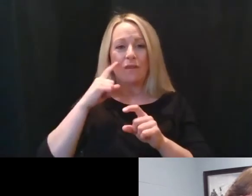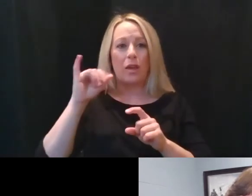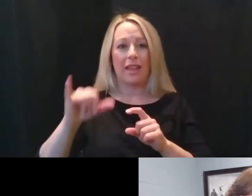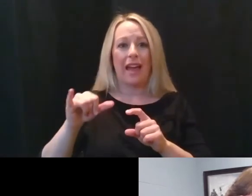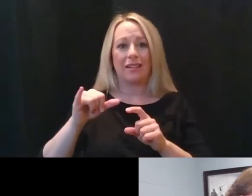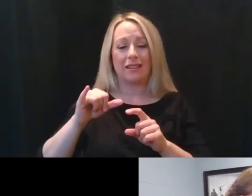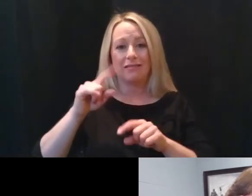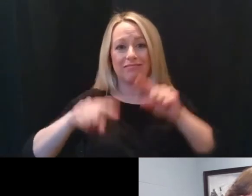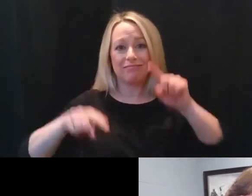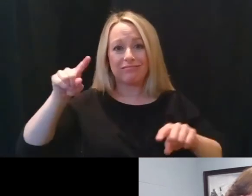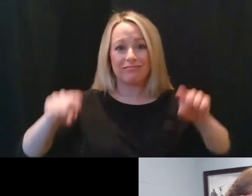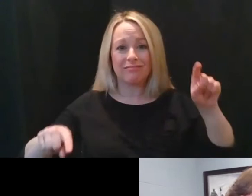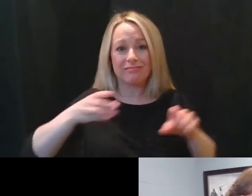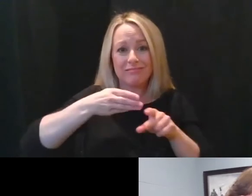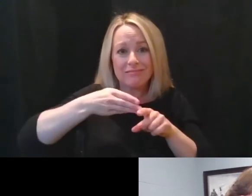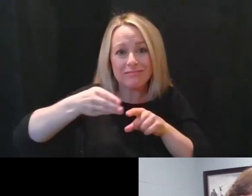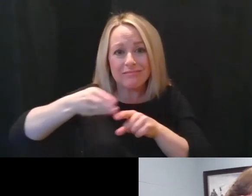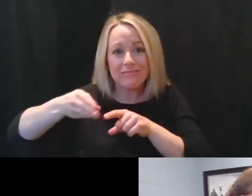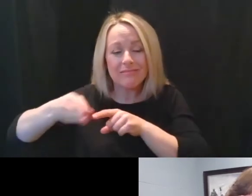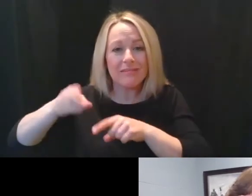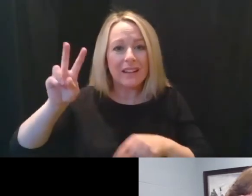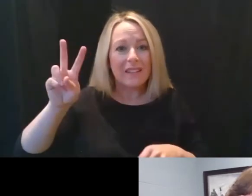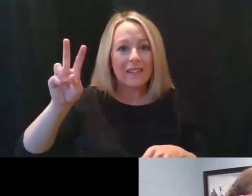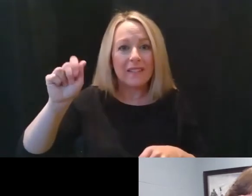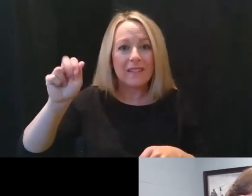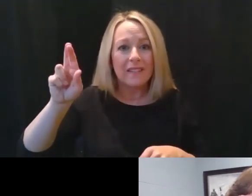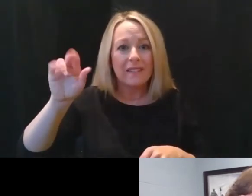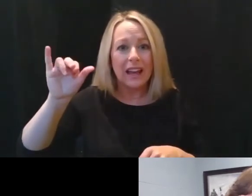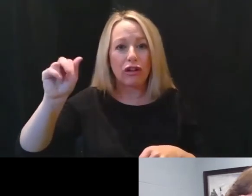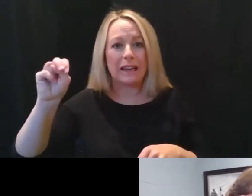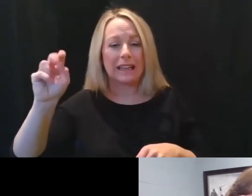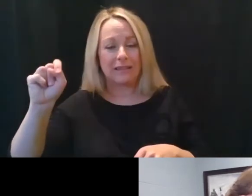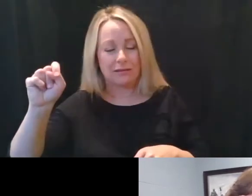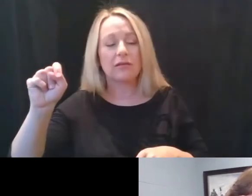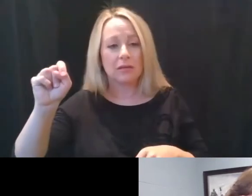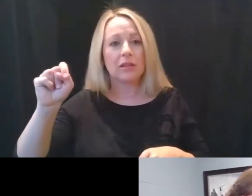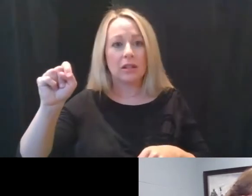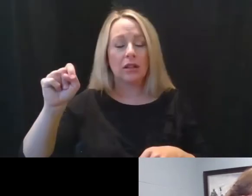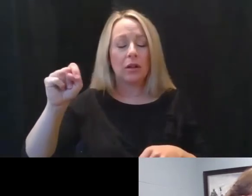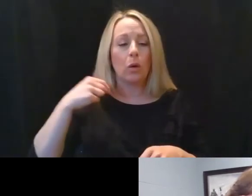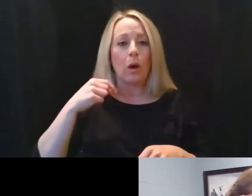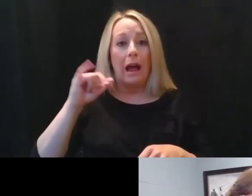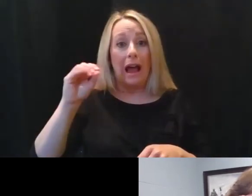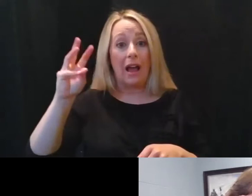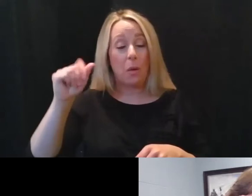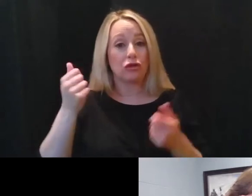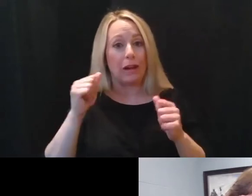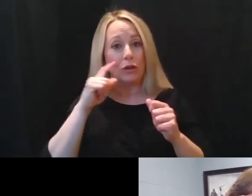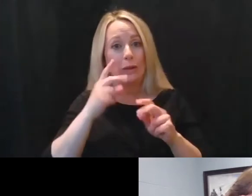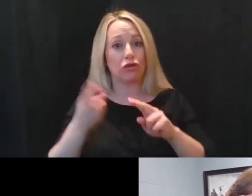very lengthy process. The State Hygienic Laboratory in Iowa is increasing their capabilities, but